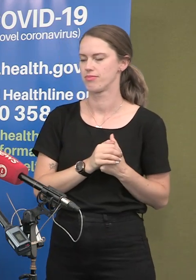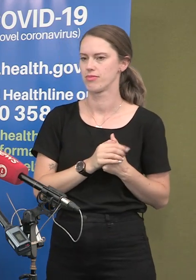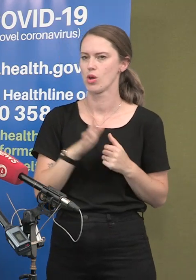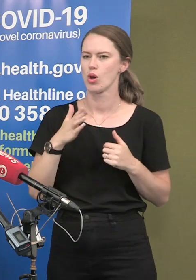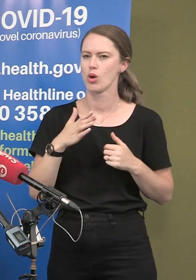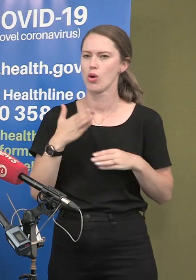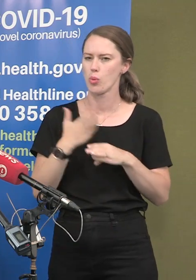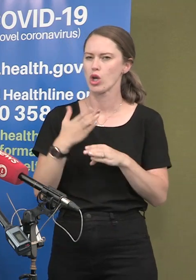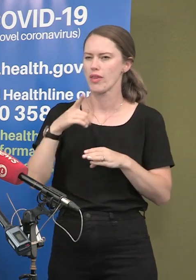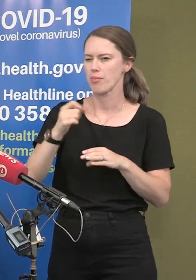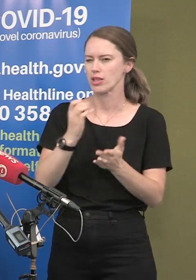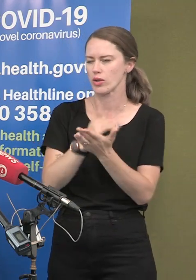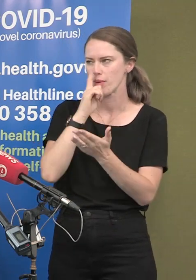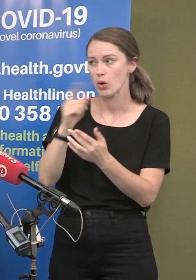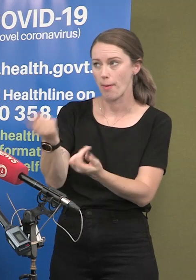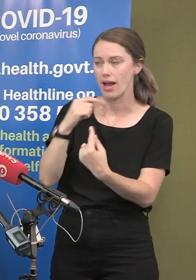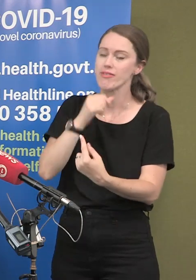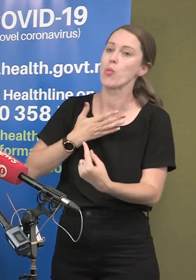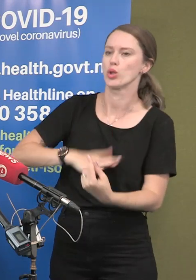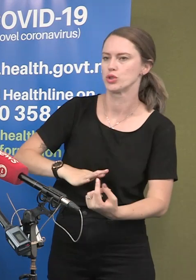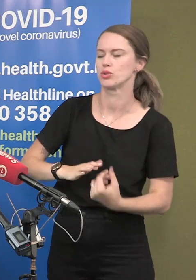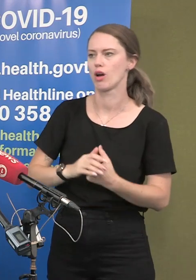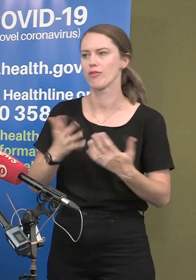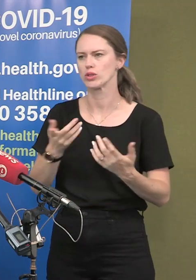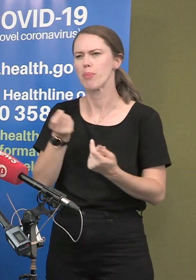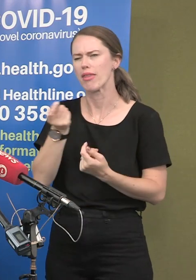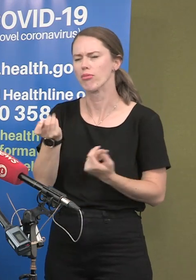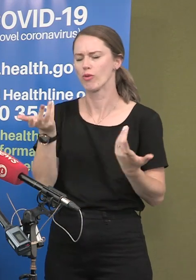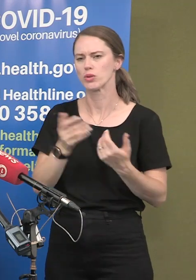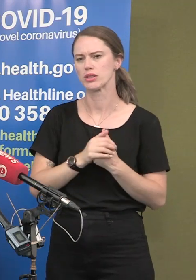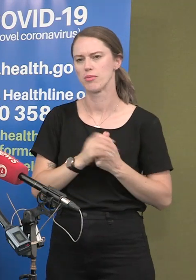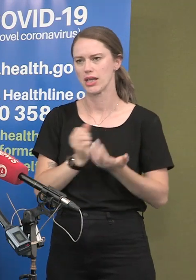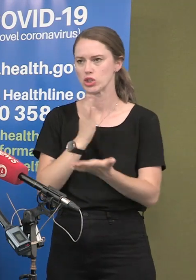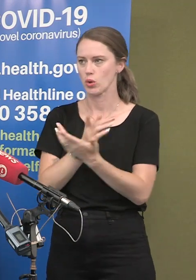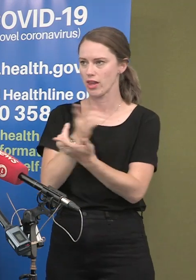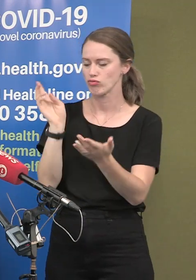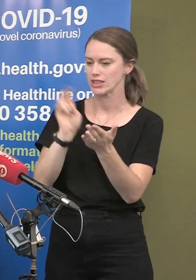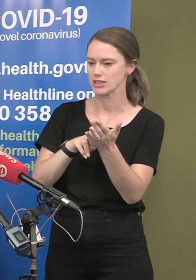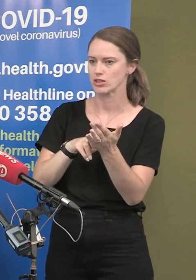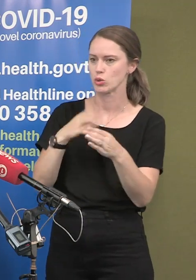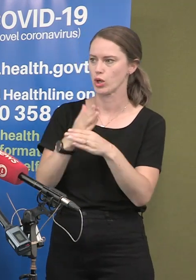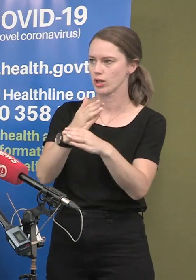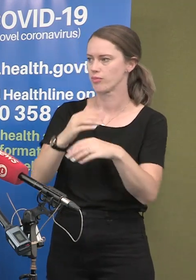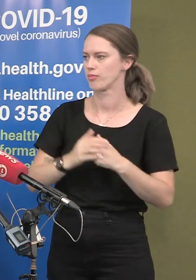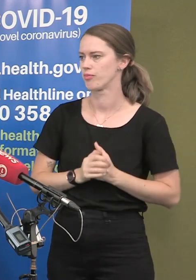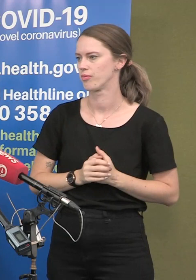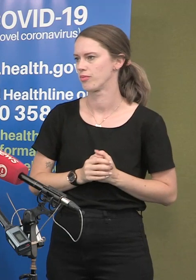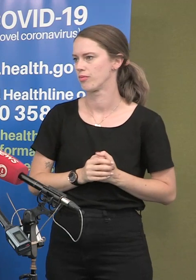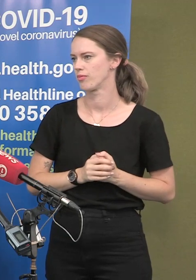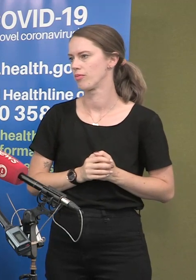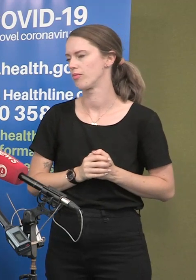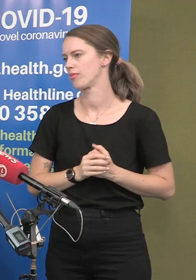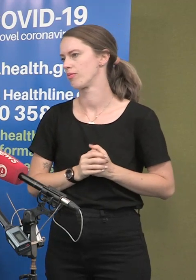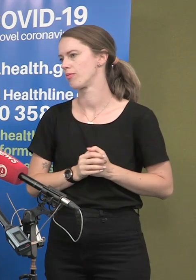working on to ensure that we could get those people back if they were willing to, of course pay them, but make sure they were registered to practice. Are you aware that APEX